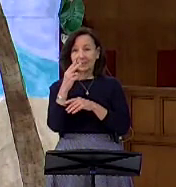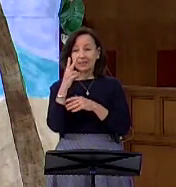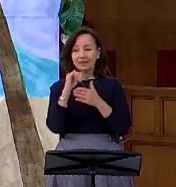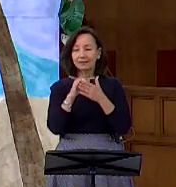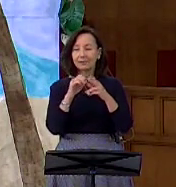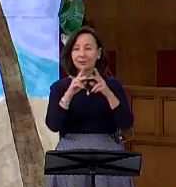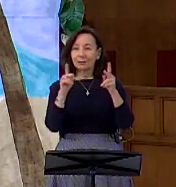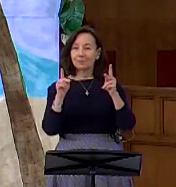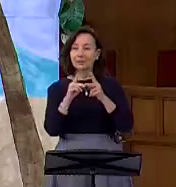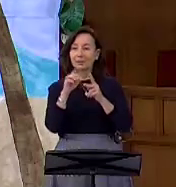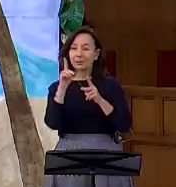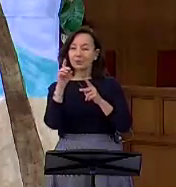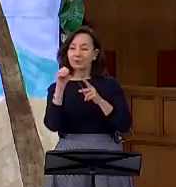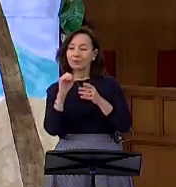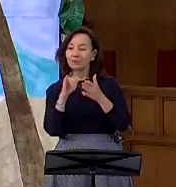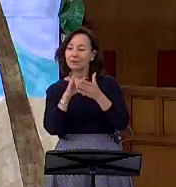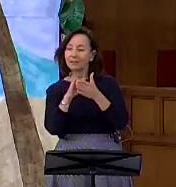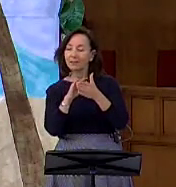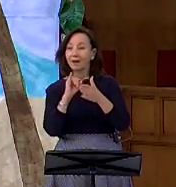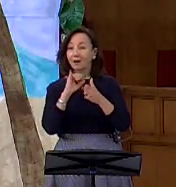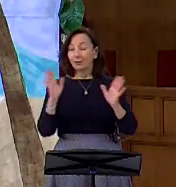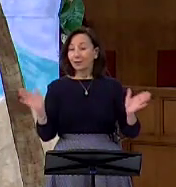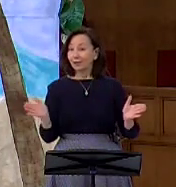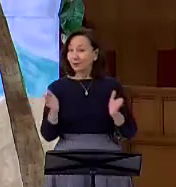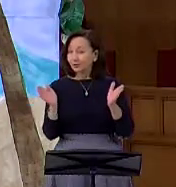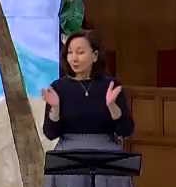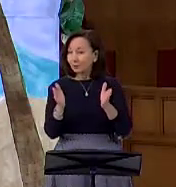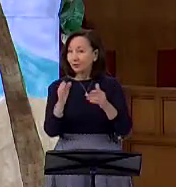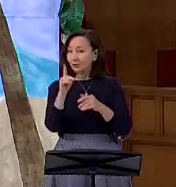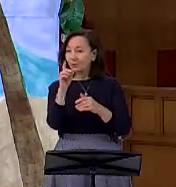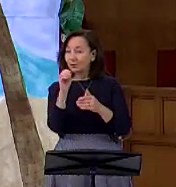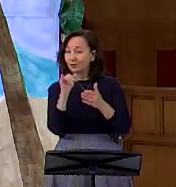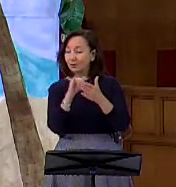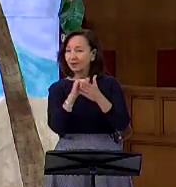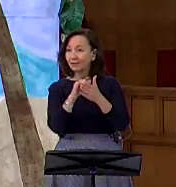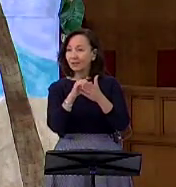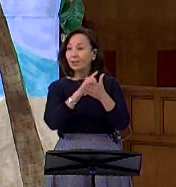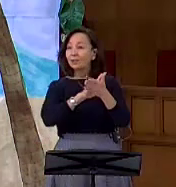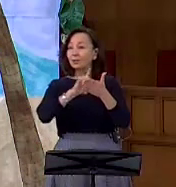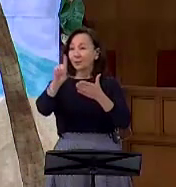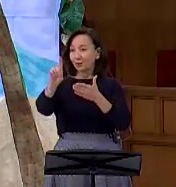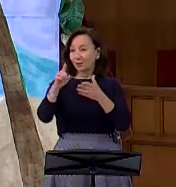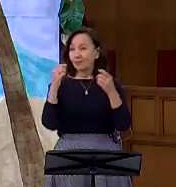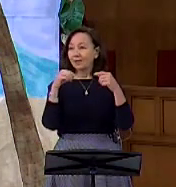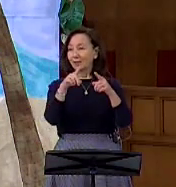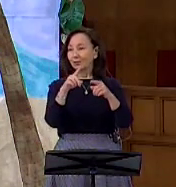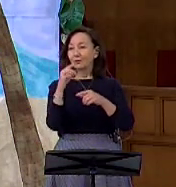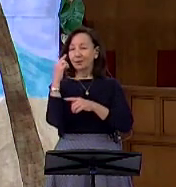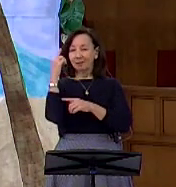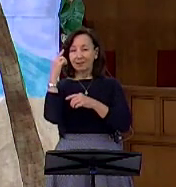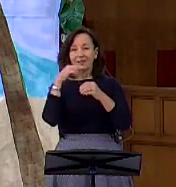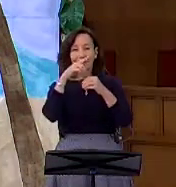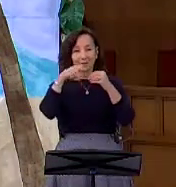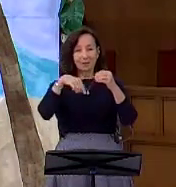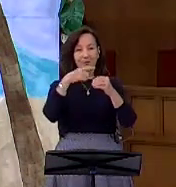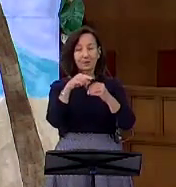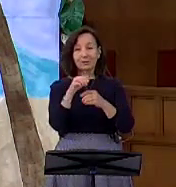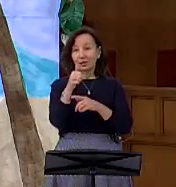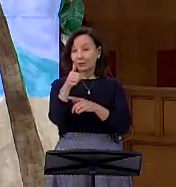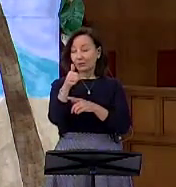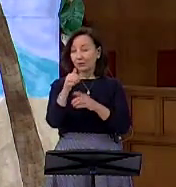do that. And I would encourage you to do that. So this week, as you are thinking about your